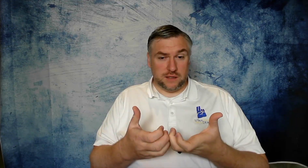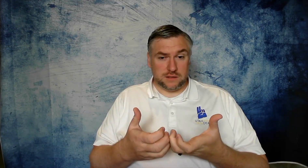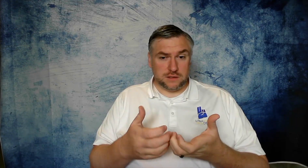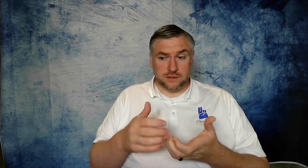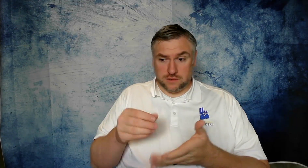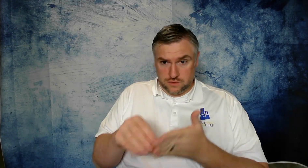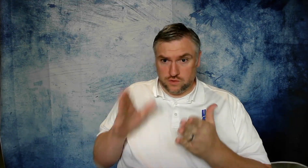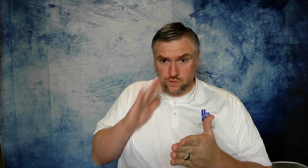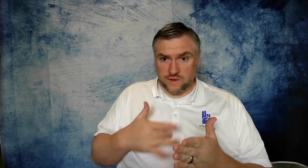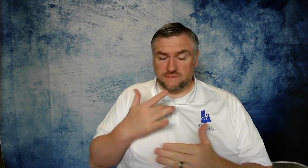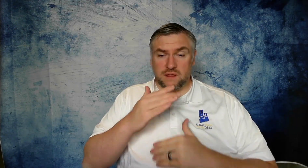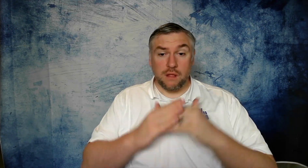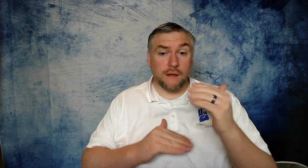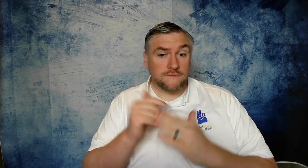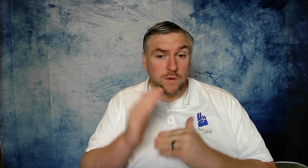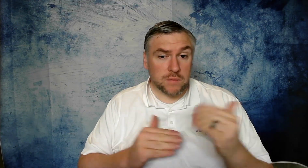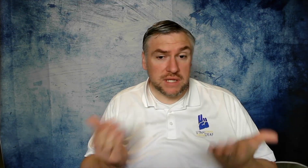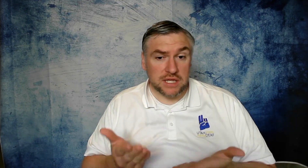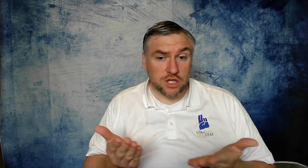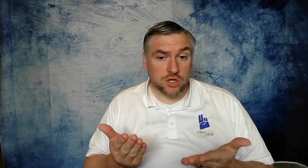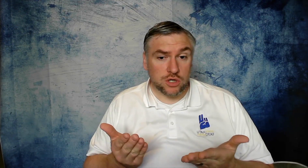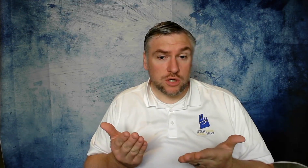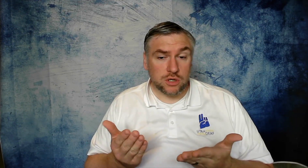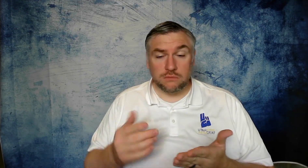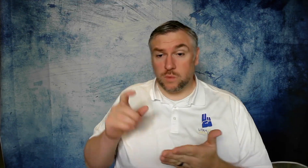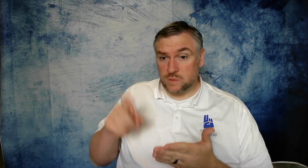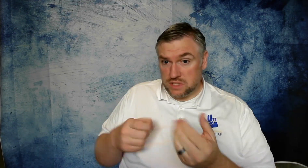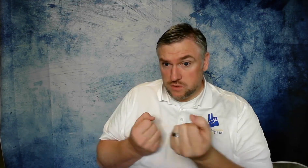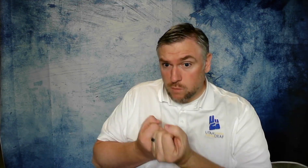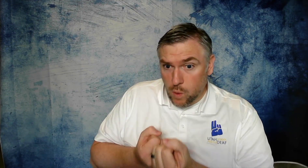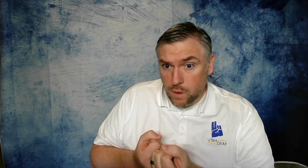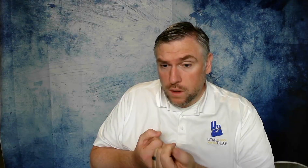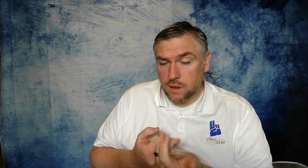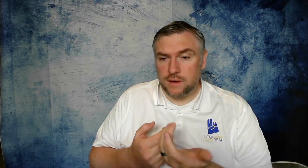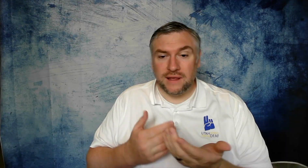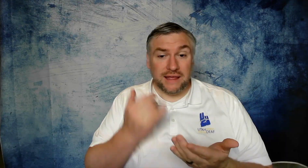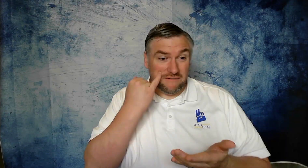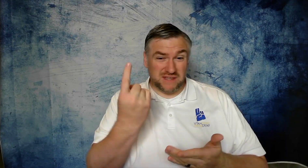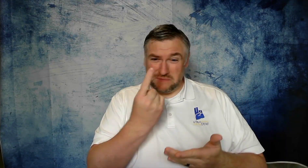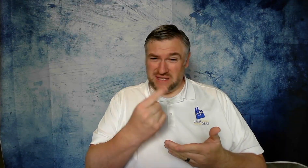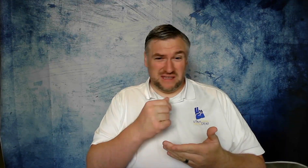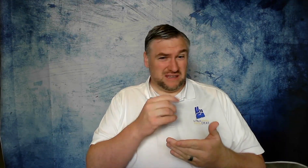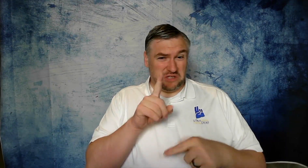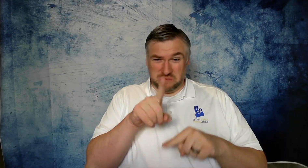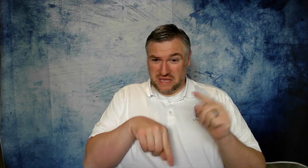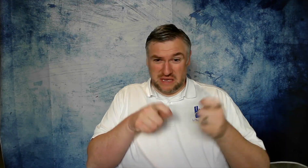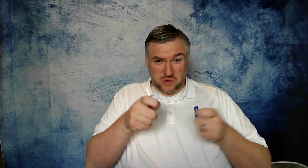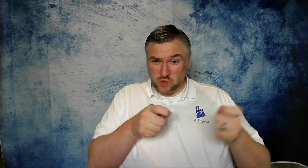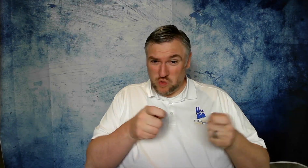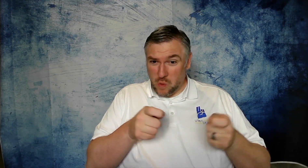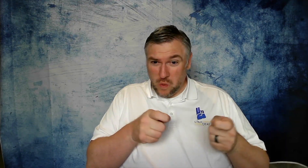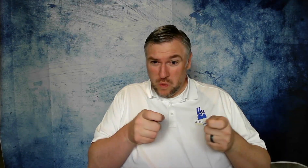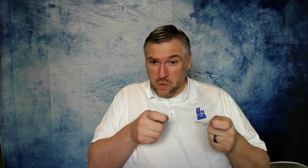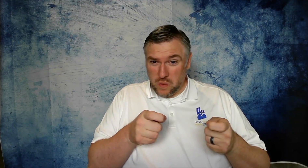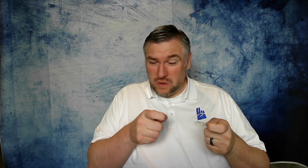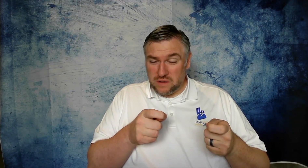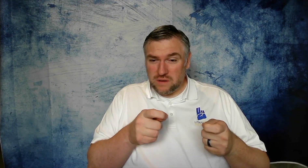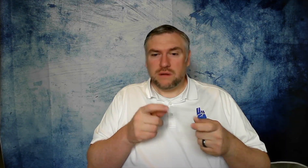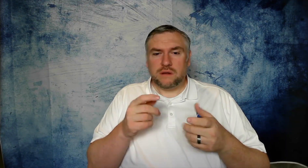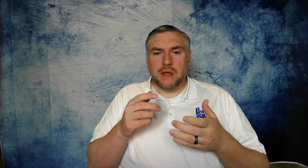So take a look at your class from different perspectives, and would somebody feel comfortable here? Do they need support? If there's something I can't control in the